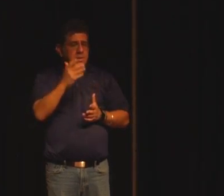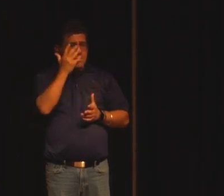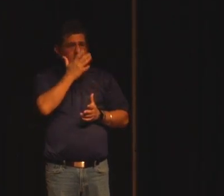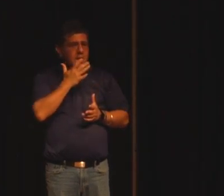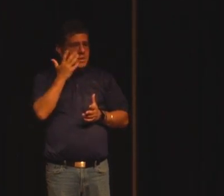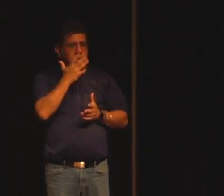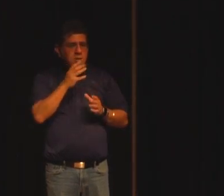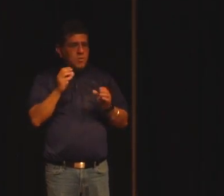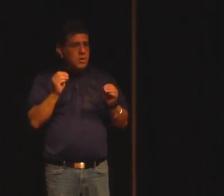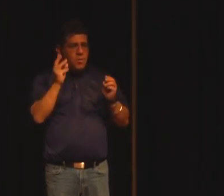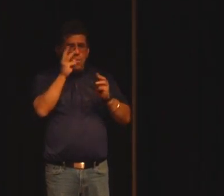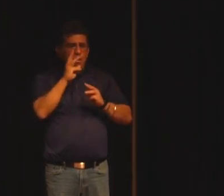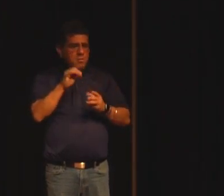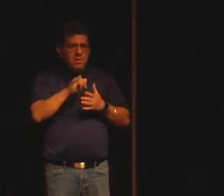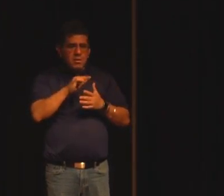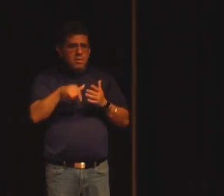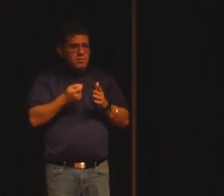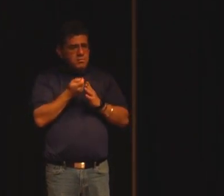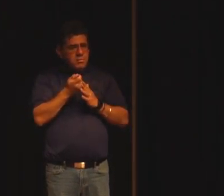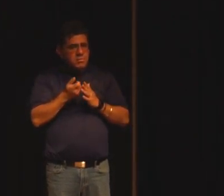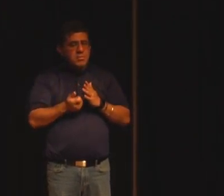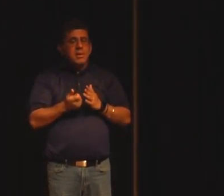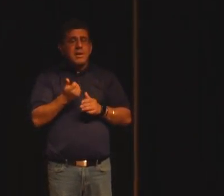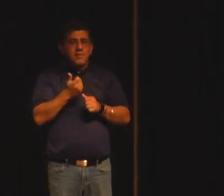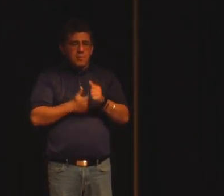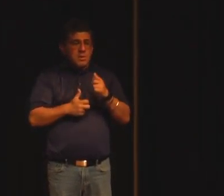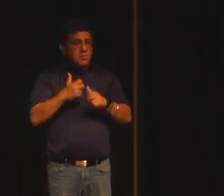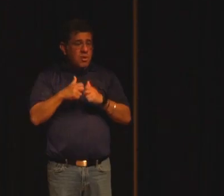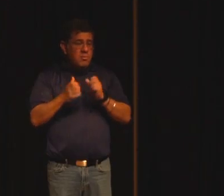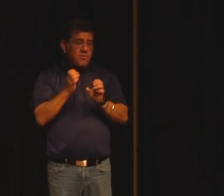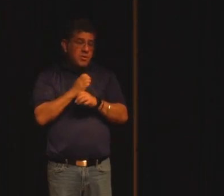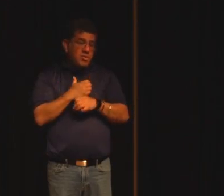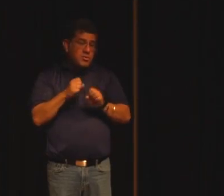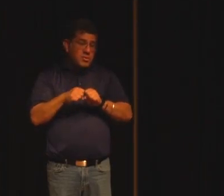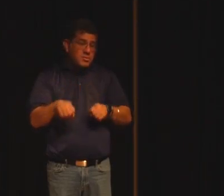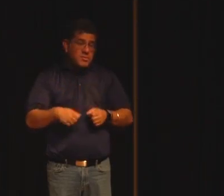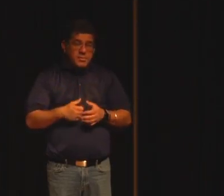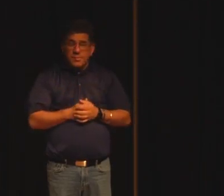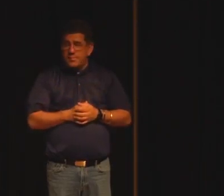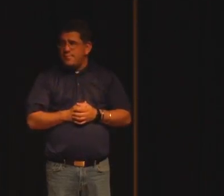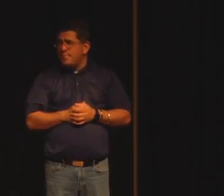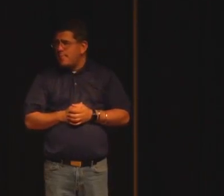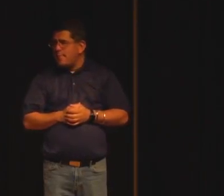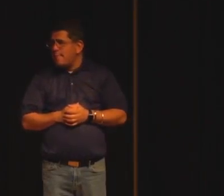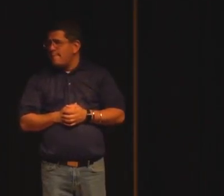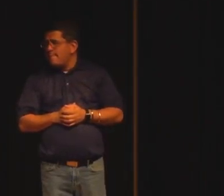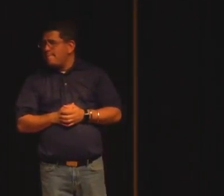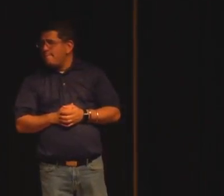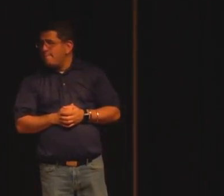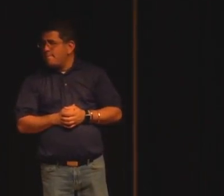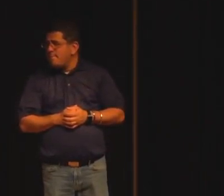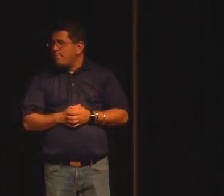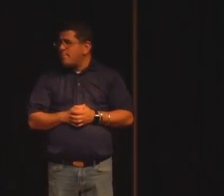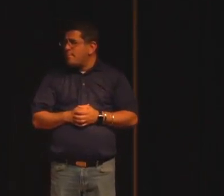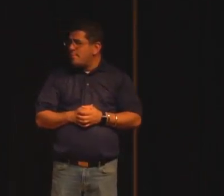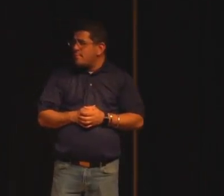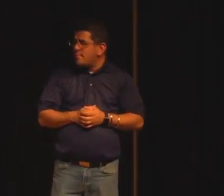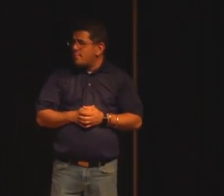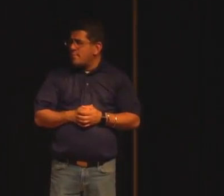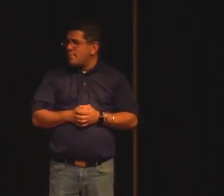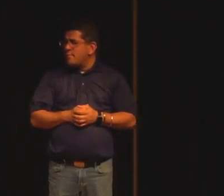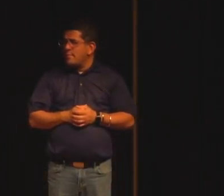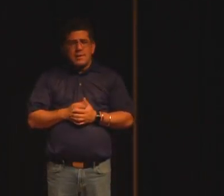faces without worrying about any of those things, but every one of them is a problem for a computer system. So one problem is pi. We call it pi, but